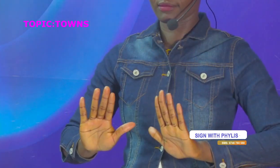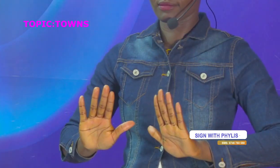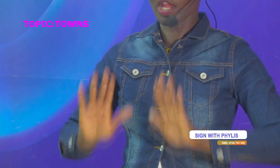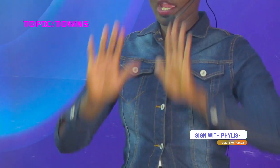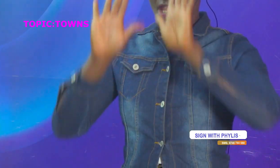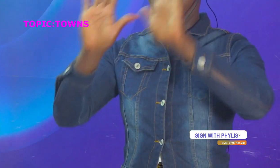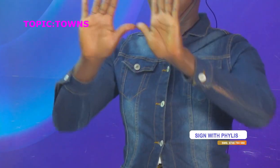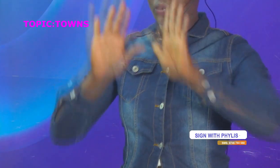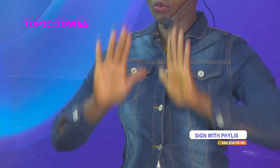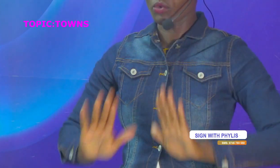Kisumu.